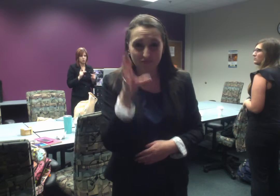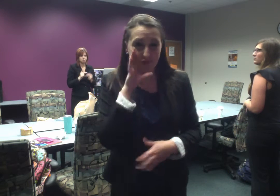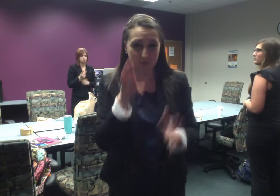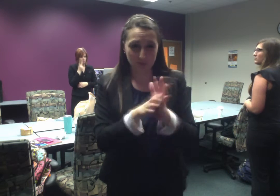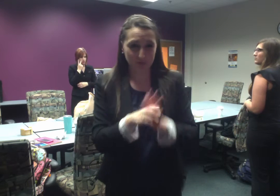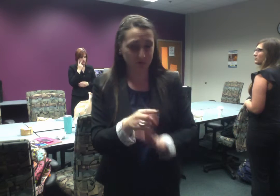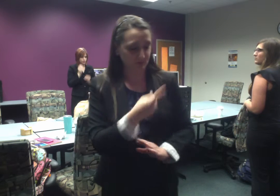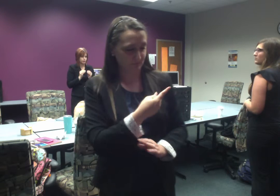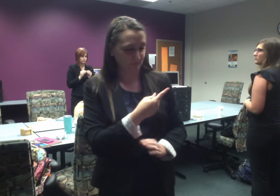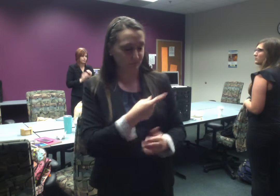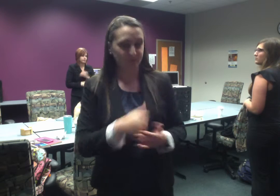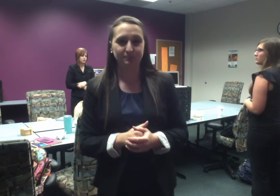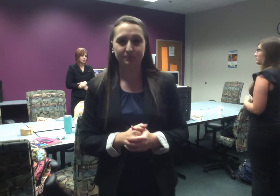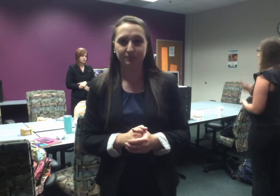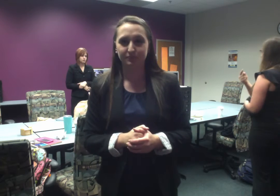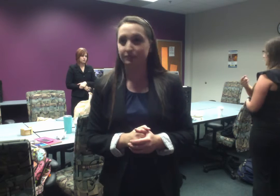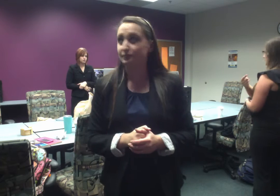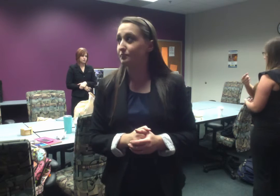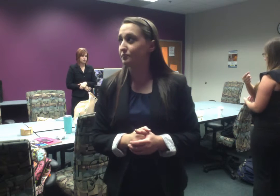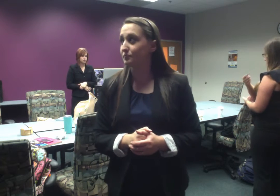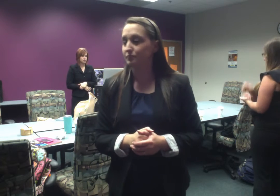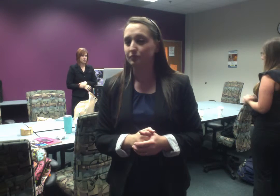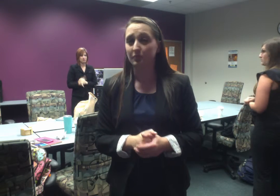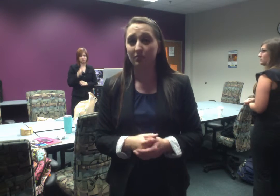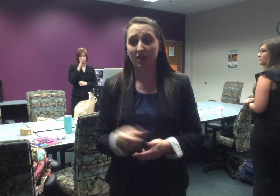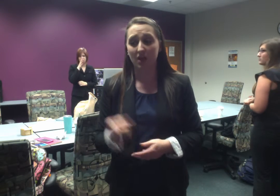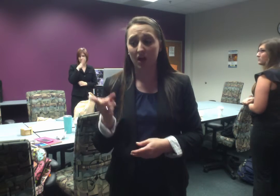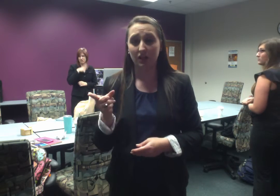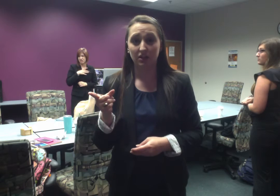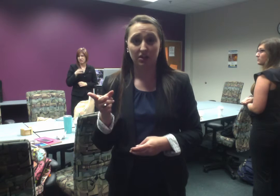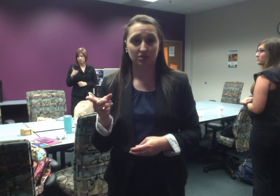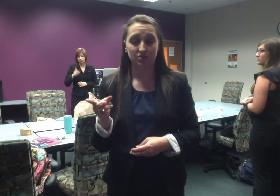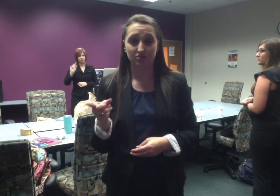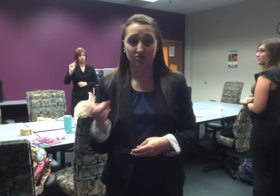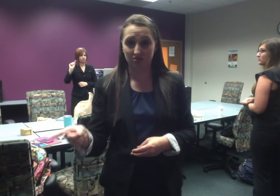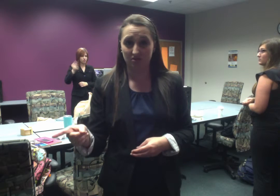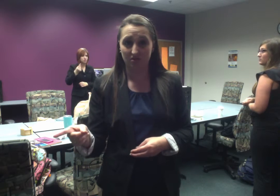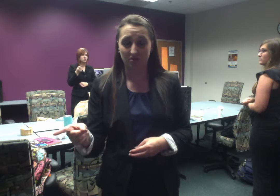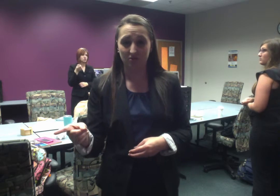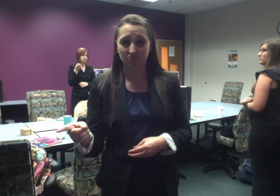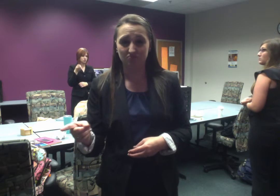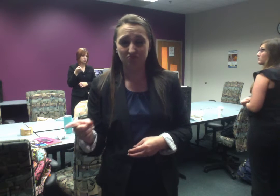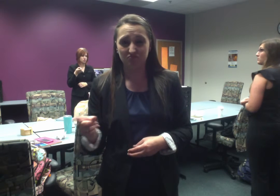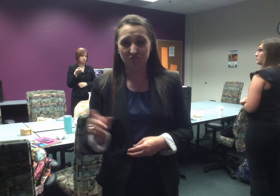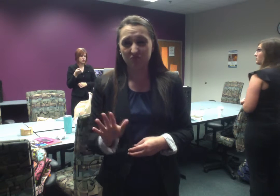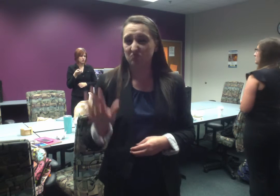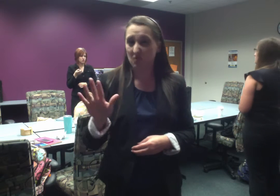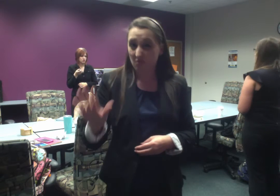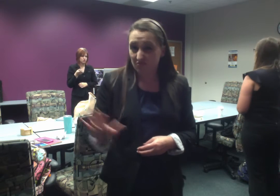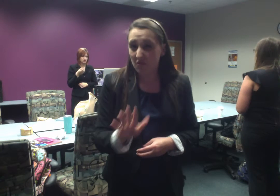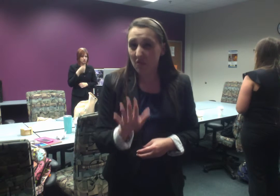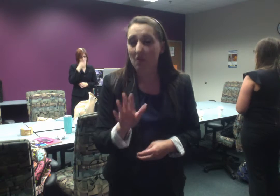And she was really one of the first people to do this. Of course, Pablo Picasso was painted in an abstract